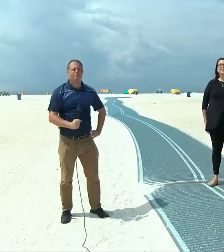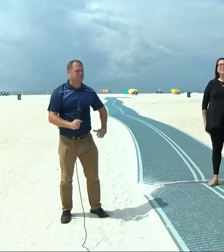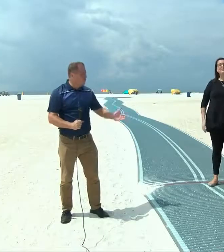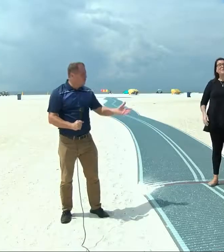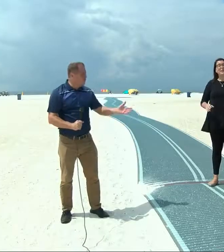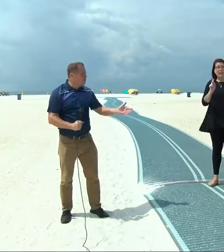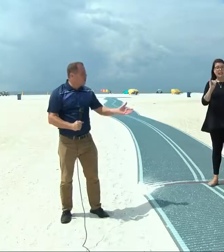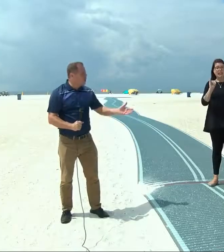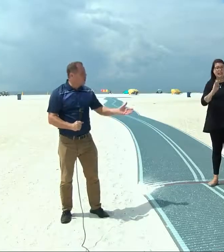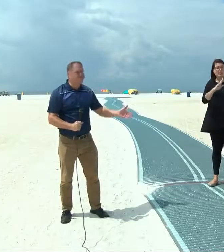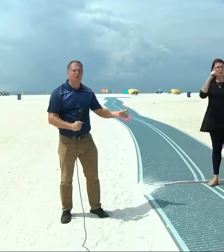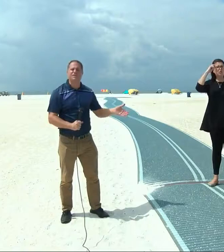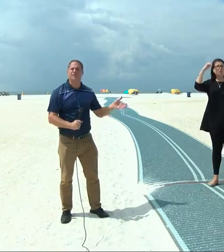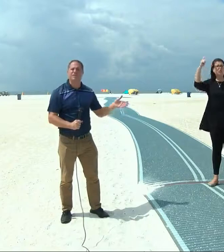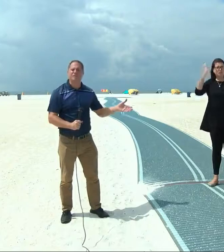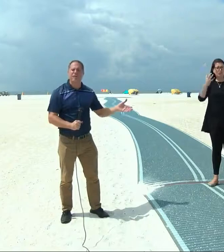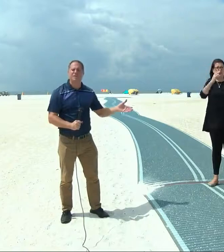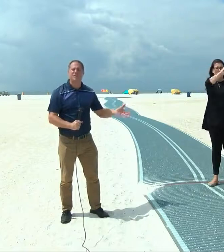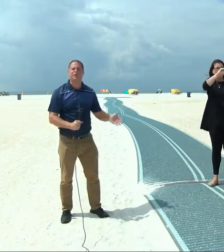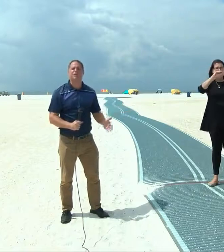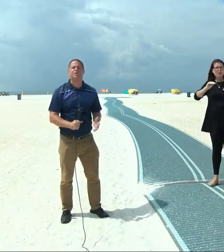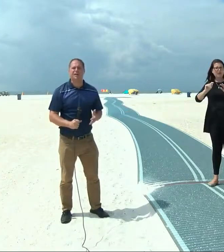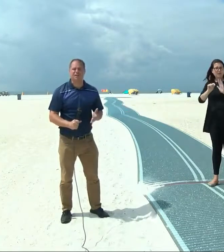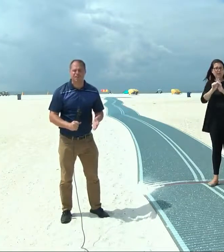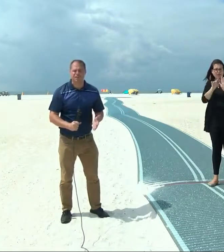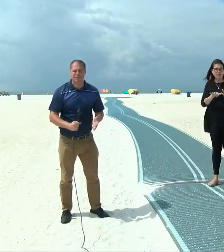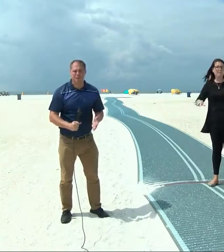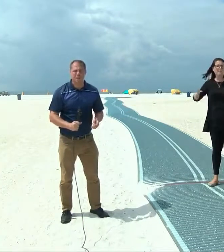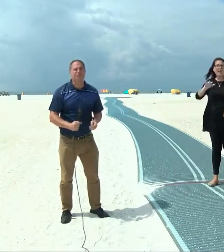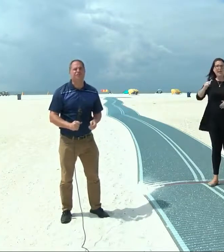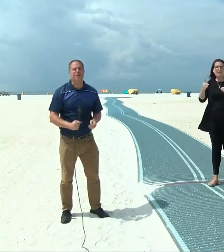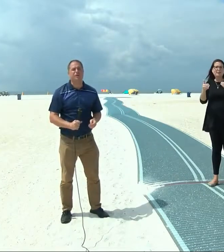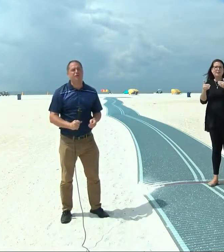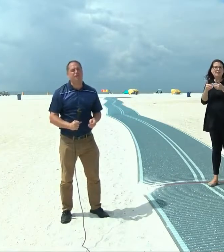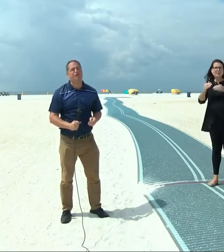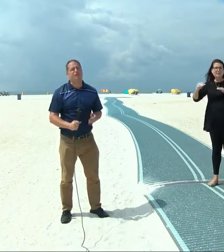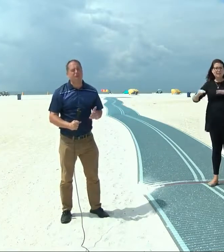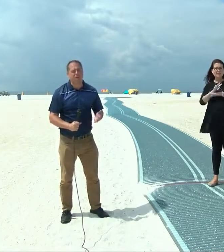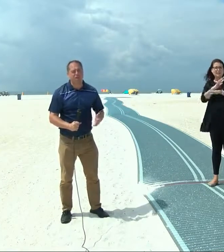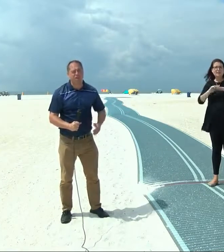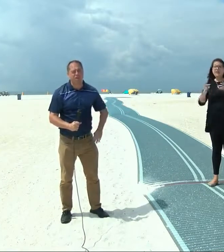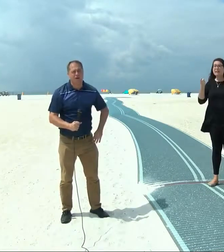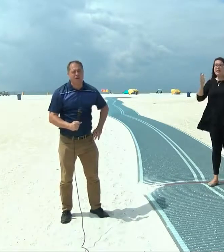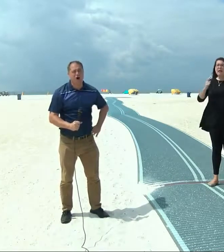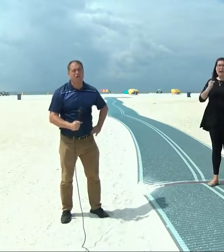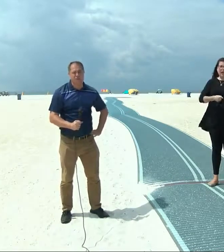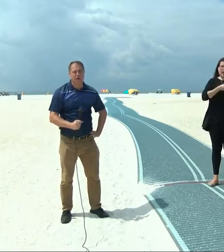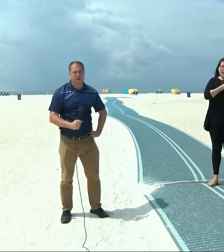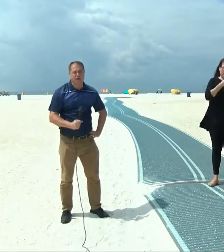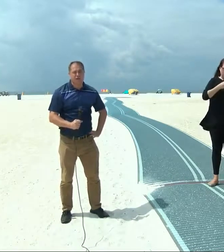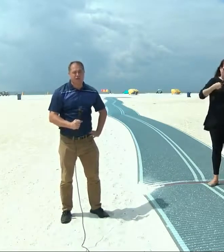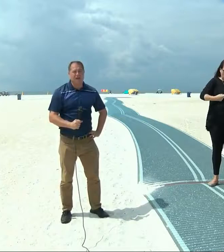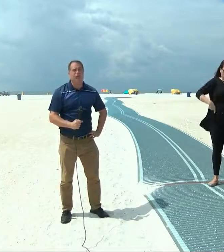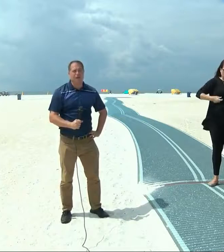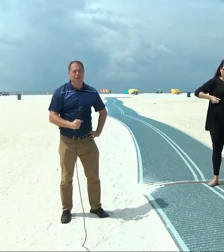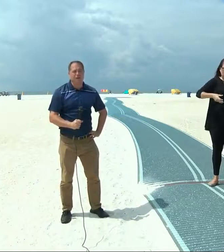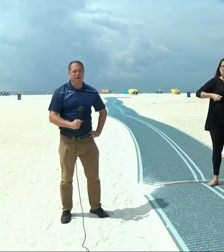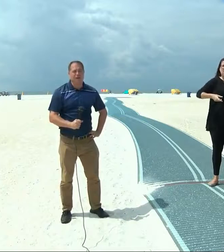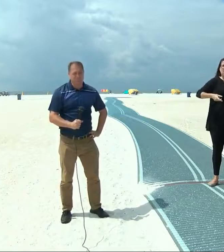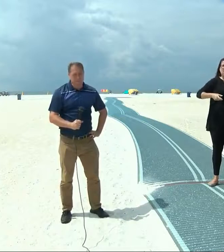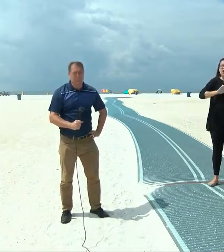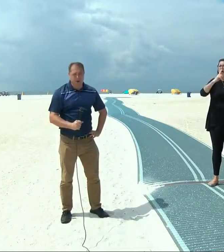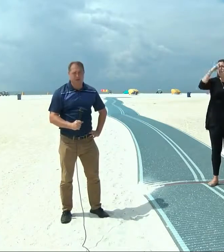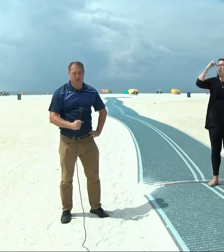Well, Kim's dream was to always move to Tampa Bay to be close to the beaches. But when she found herself in a wheelchair, all of a sudden, that